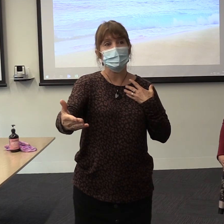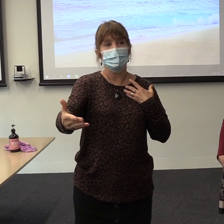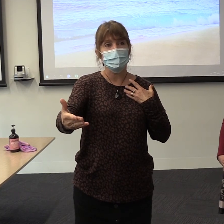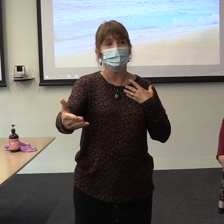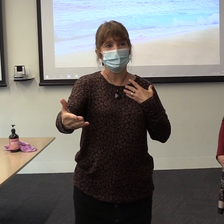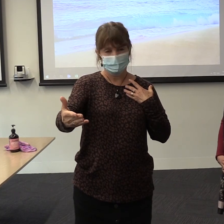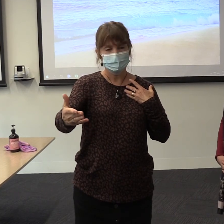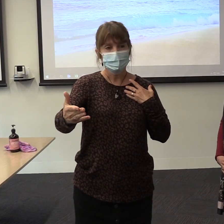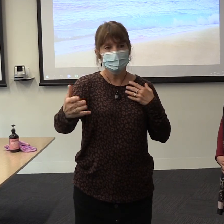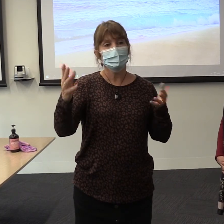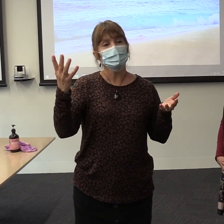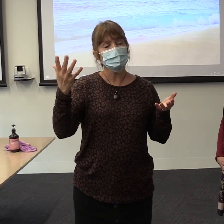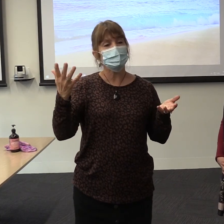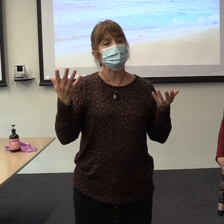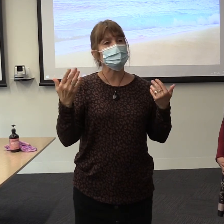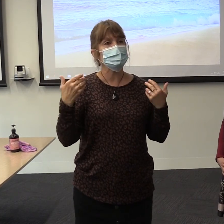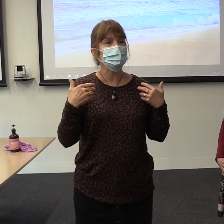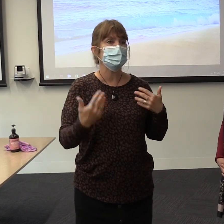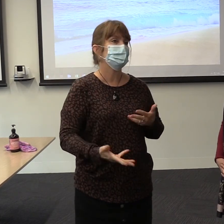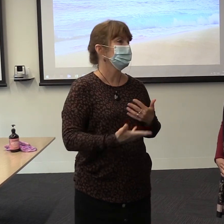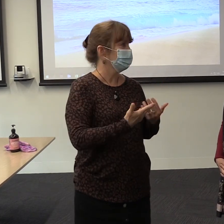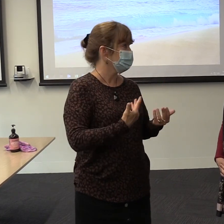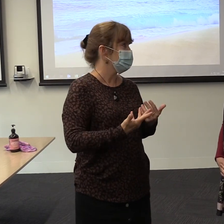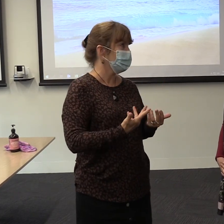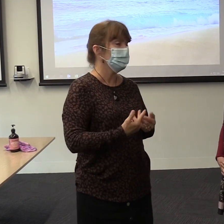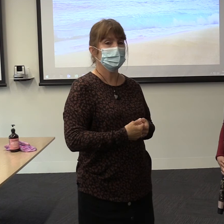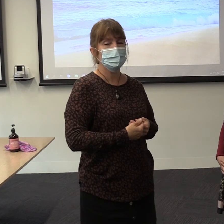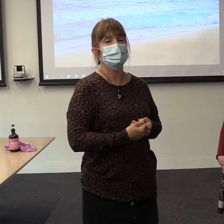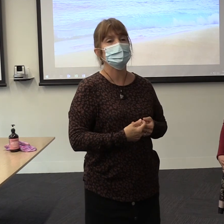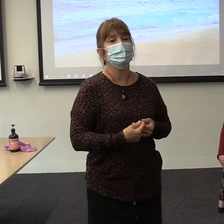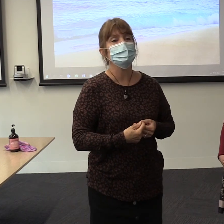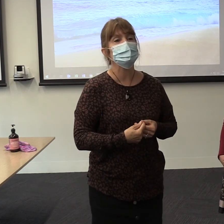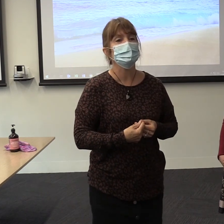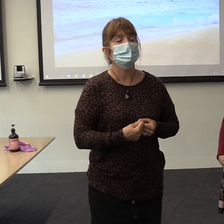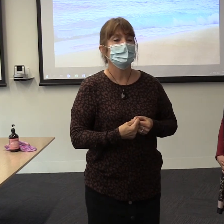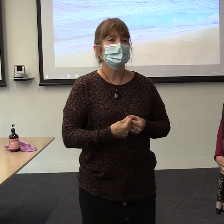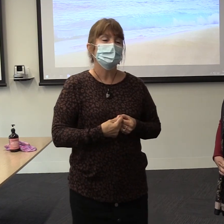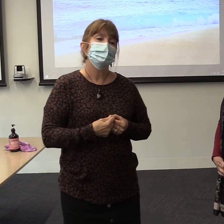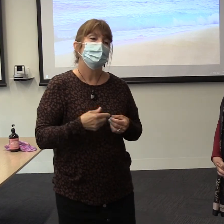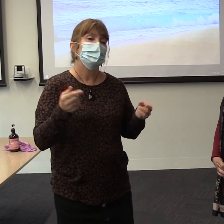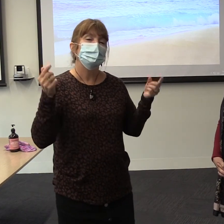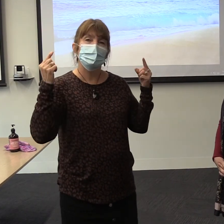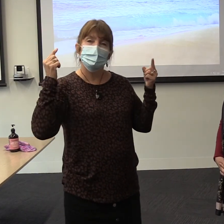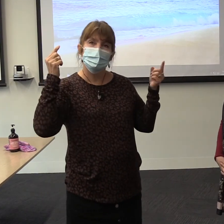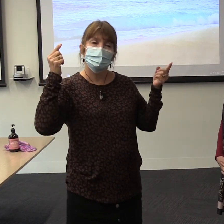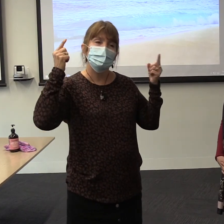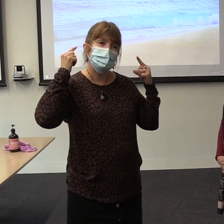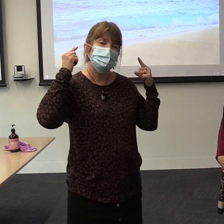same time. So we'll just do that together a couple of times. And remember, you've really got